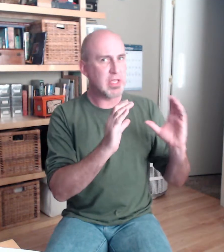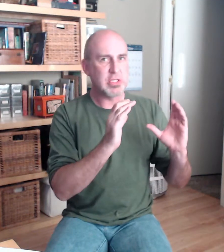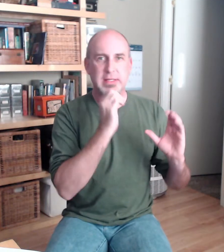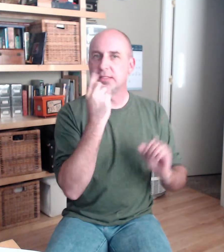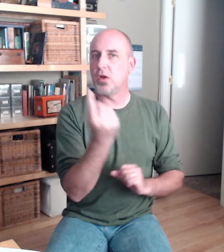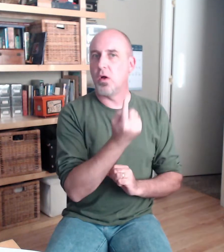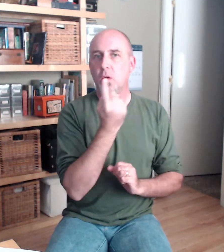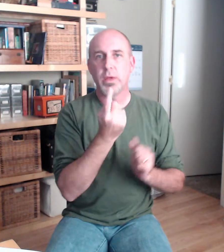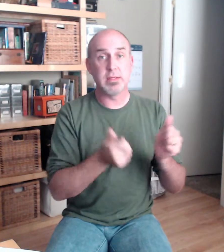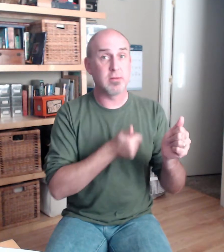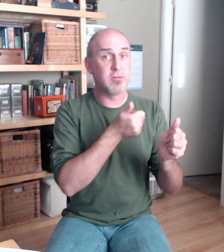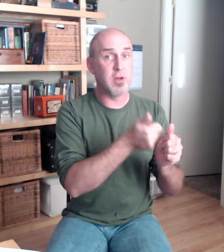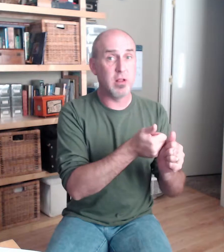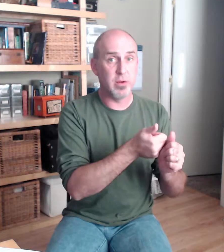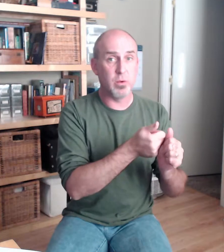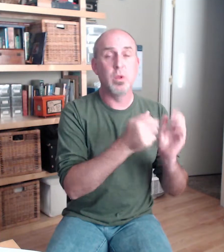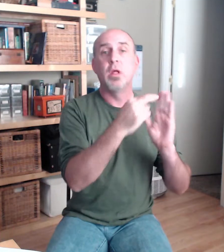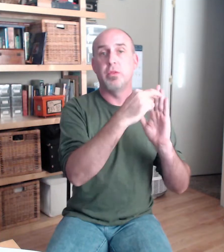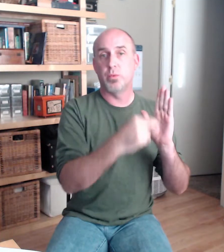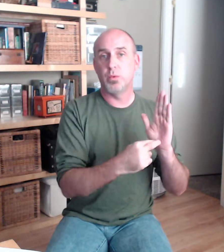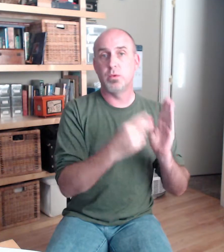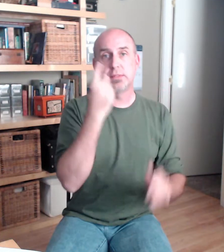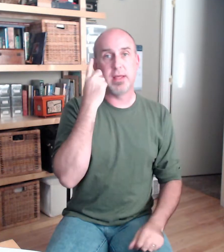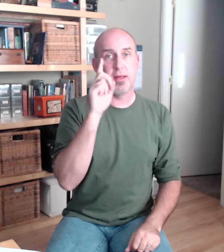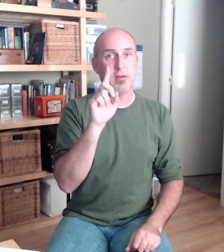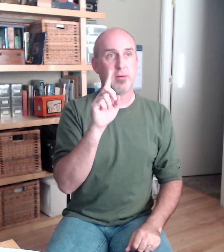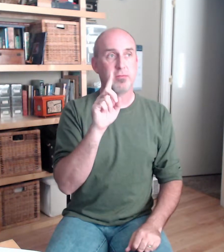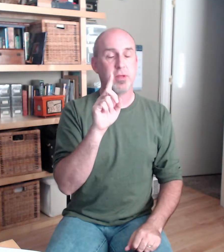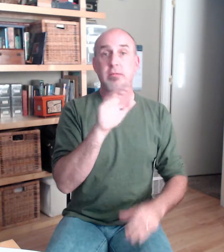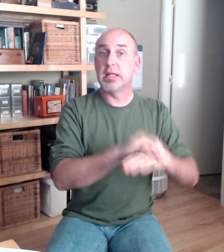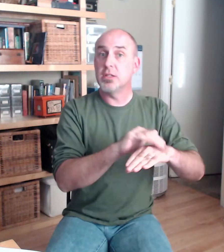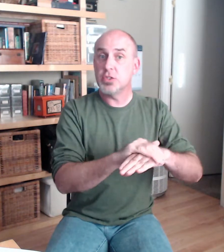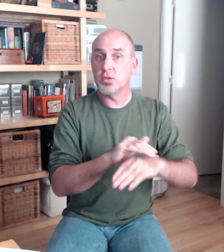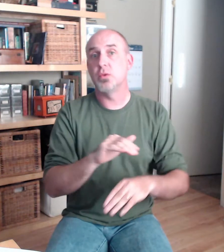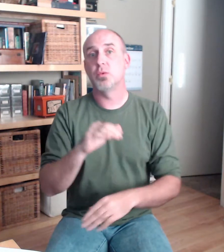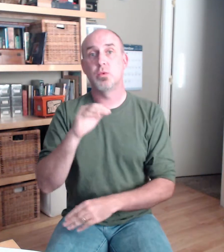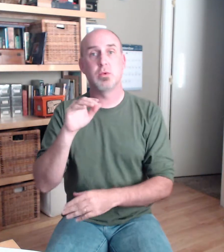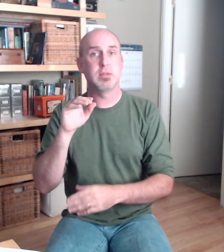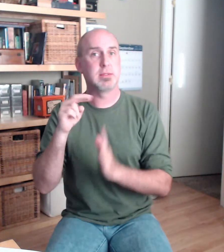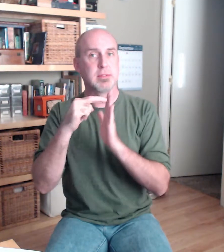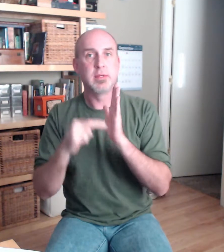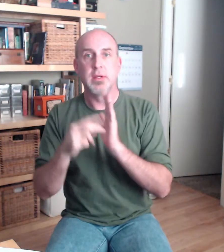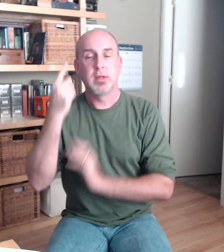communication doesn't always follow the rules of English or the rules